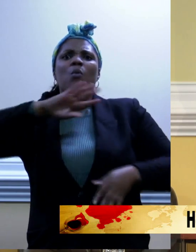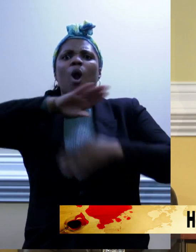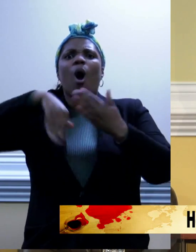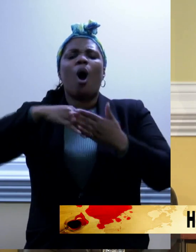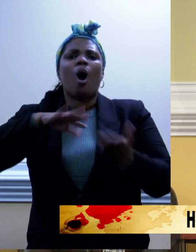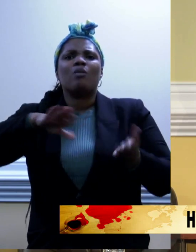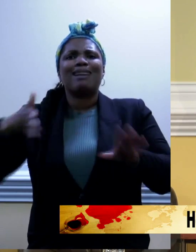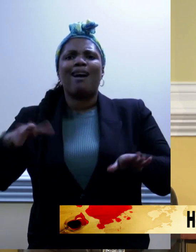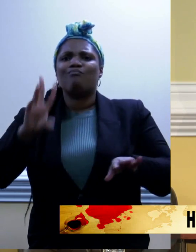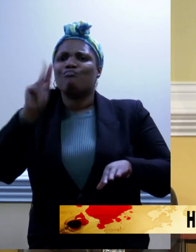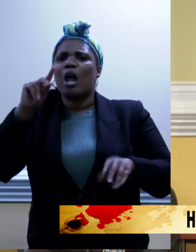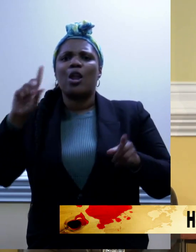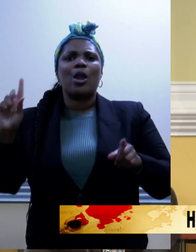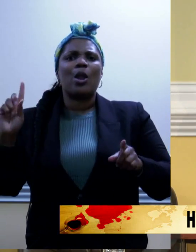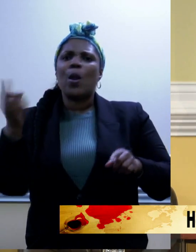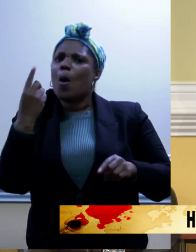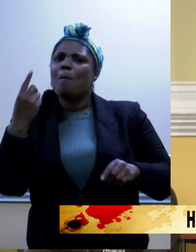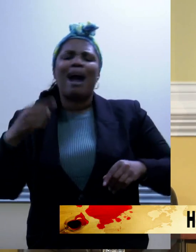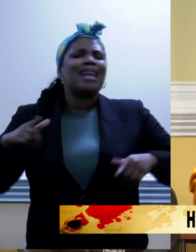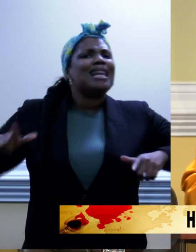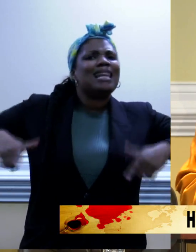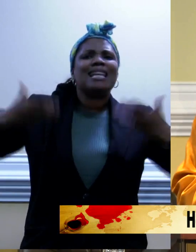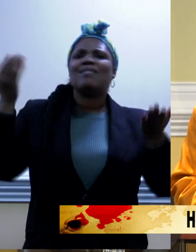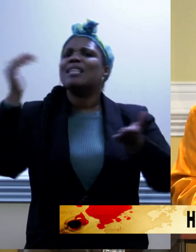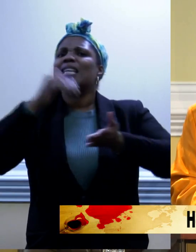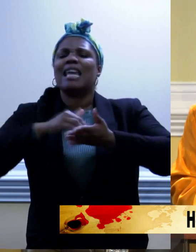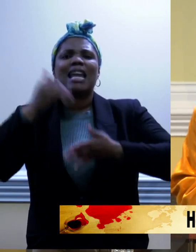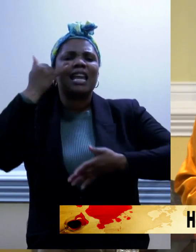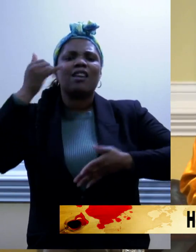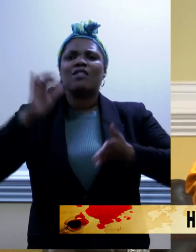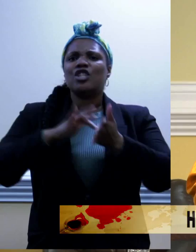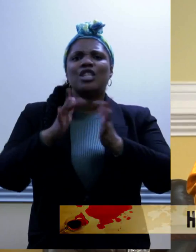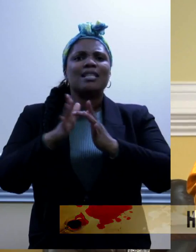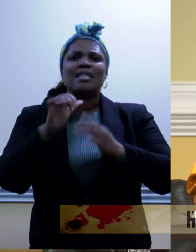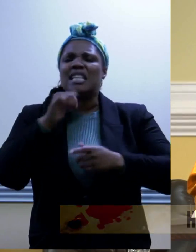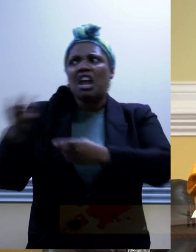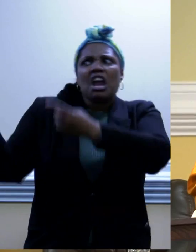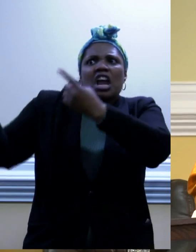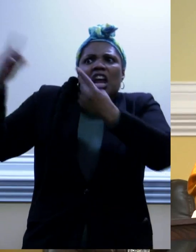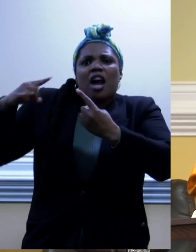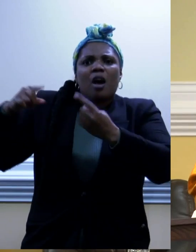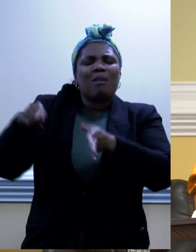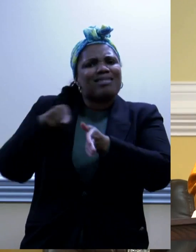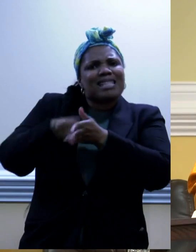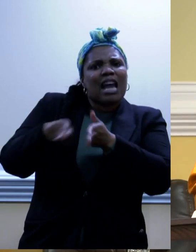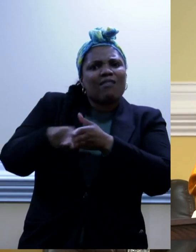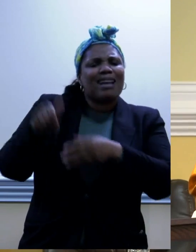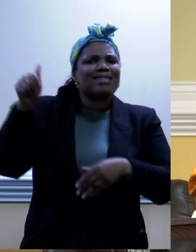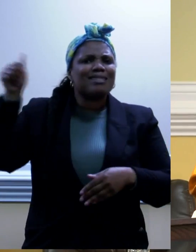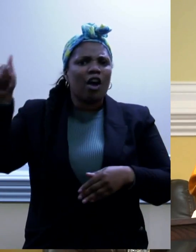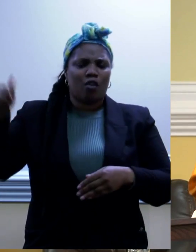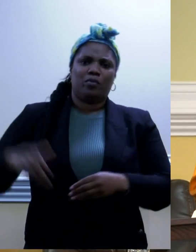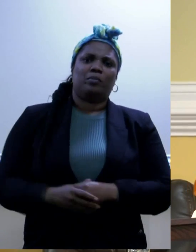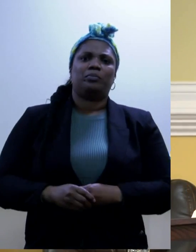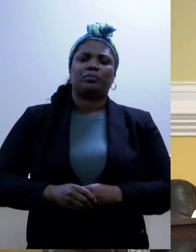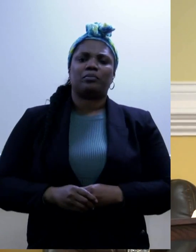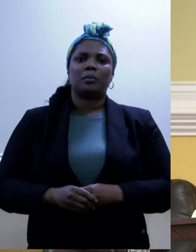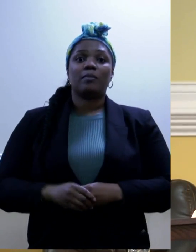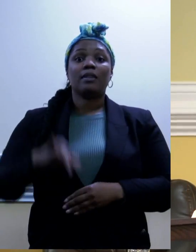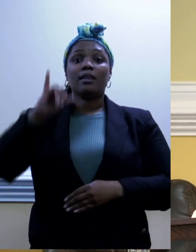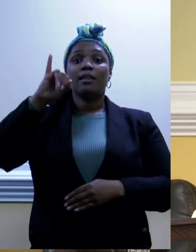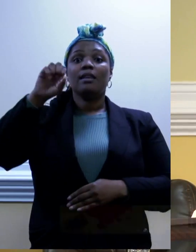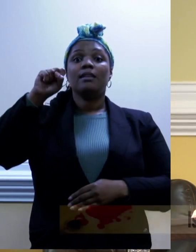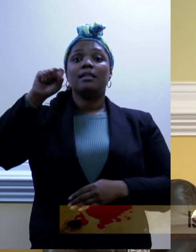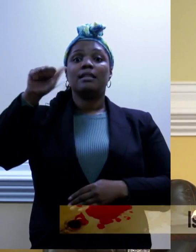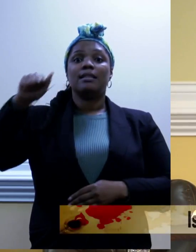back. Let's go into Isaiah the 56th chapter. Isaiah chapter 56. And